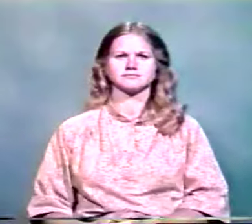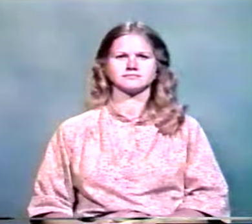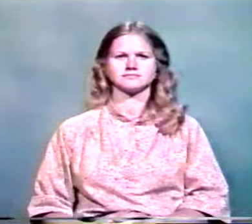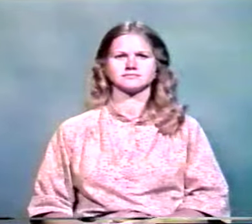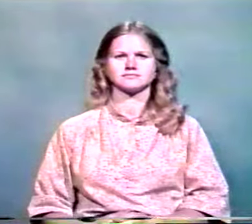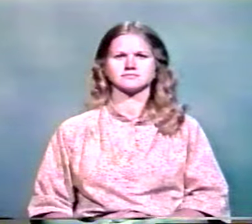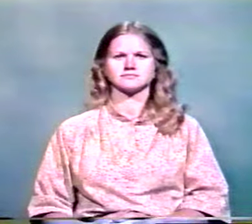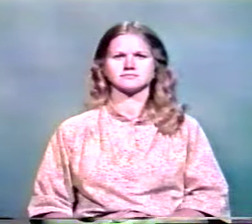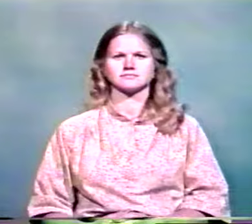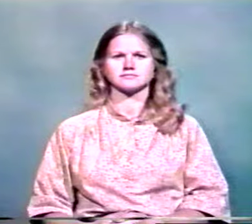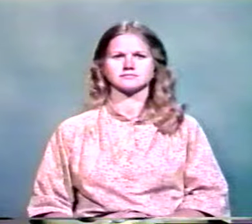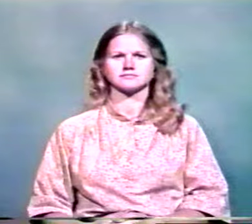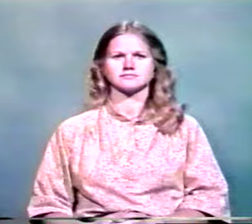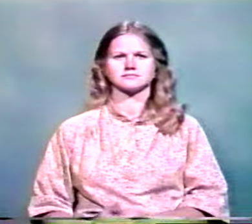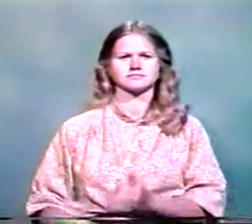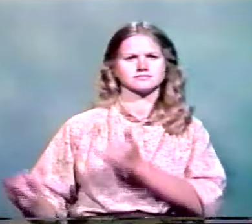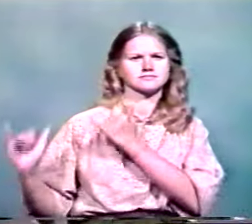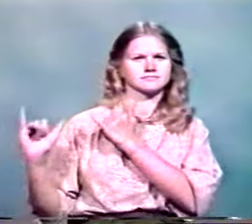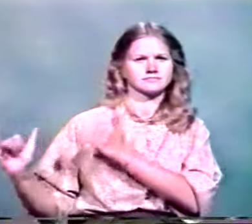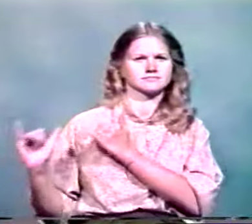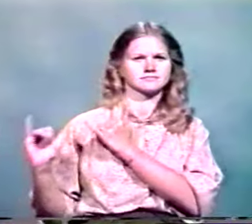The two of us are the same.